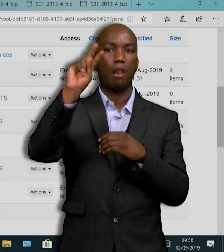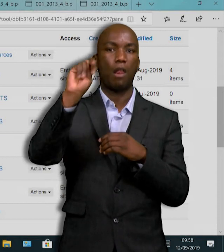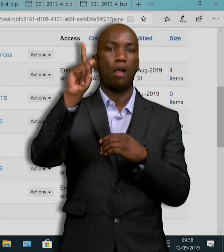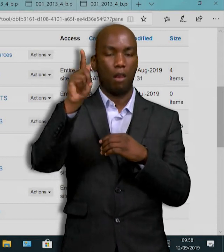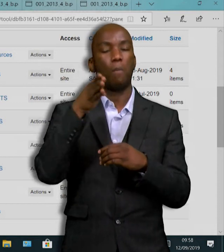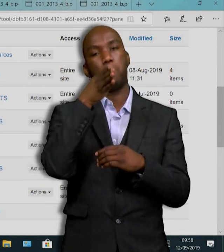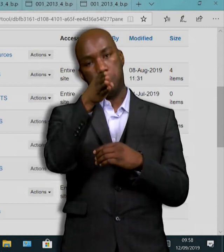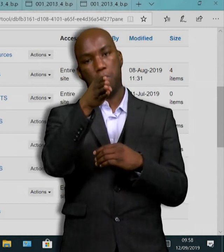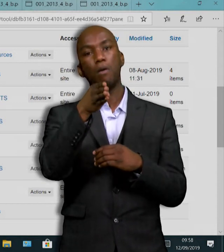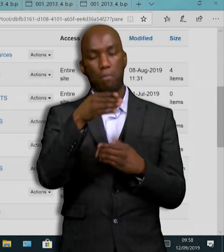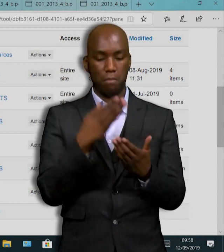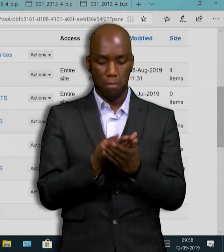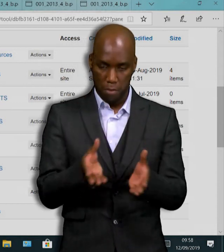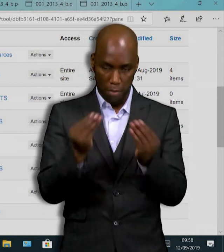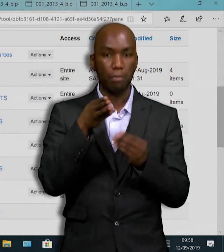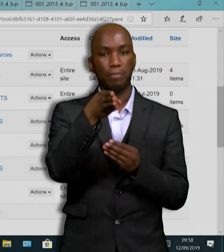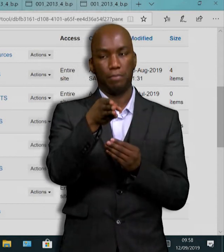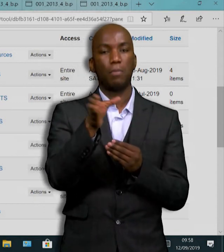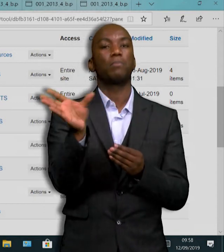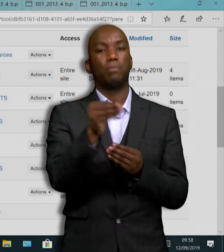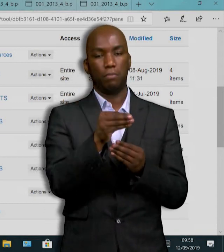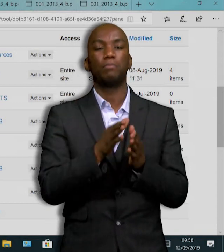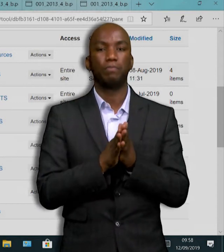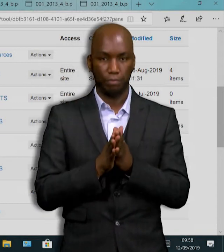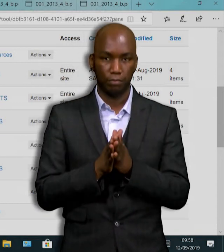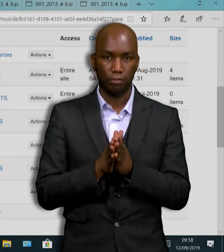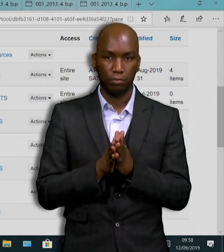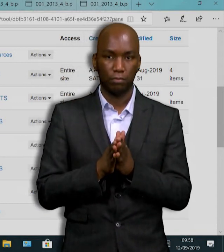link available in this folder.